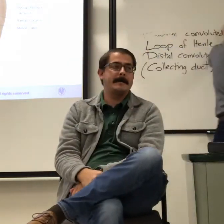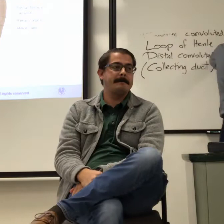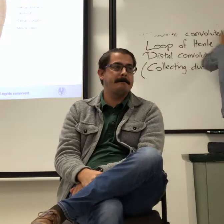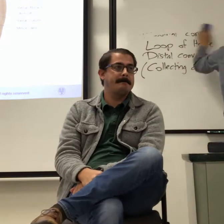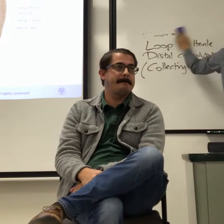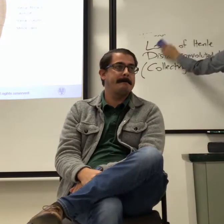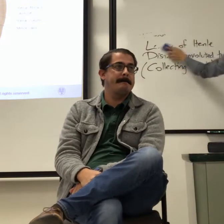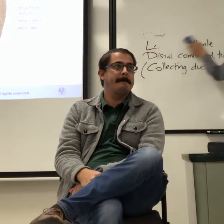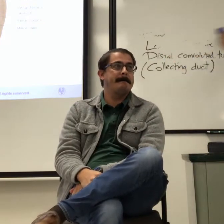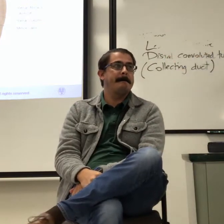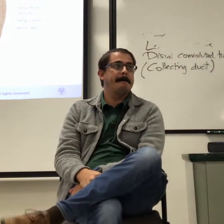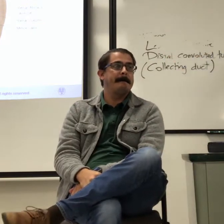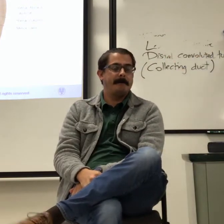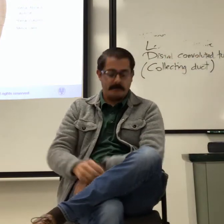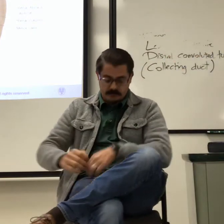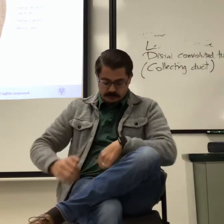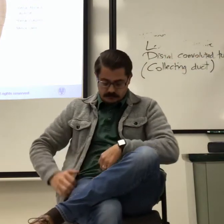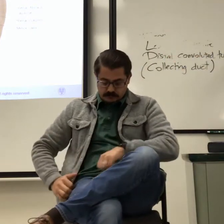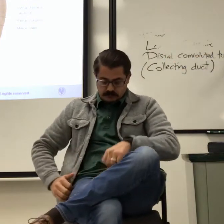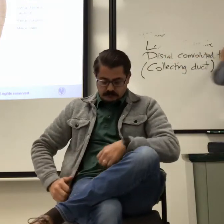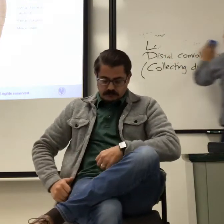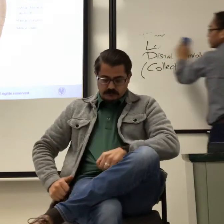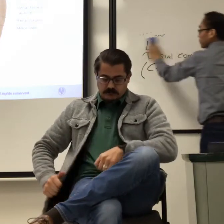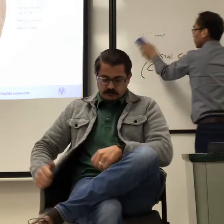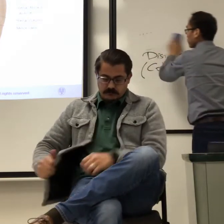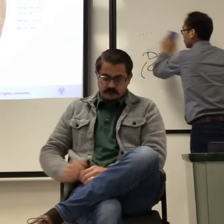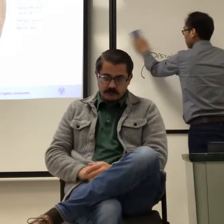call this kidney regions.